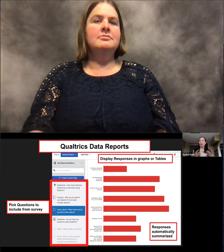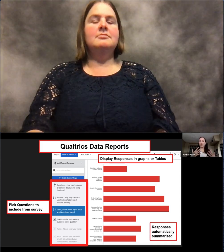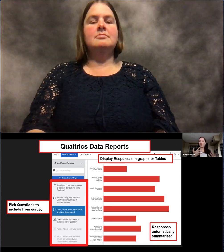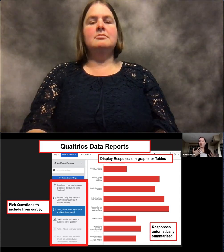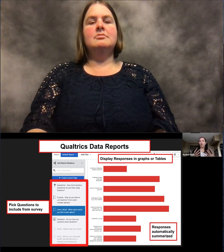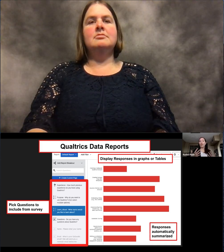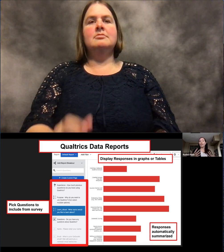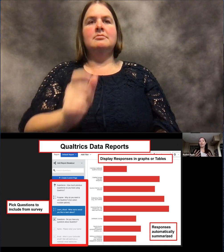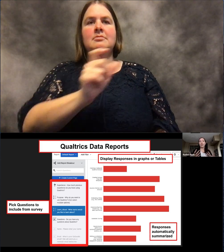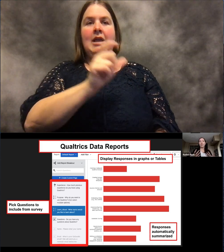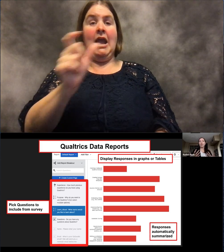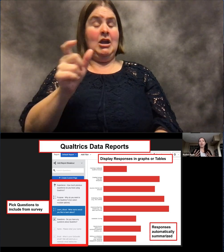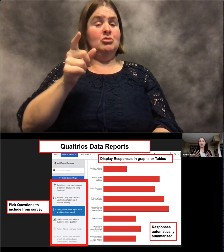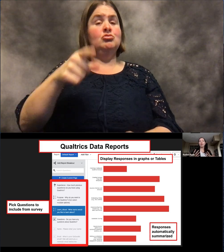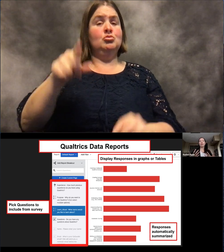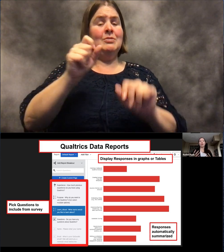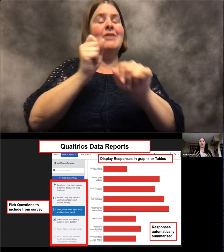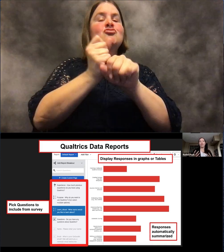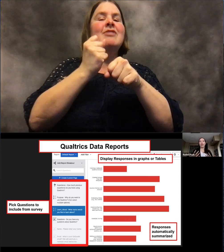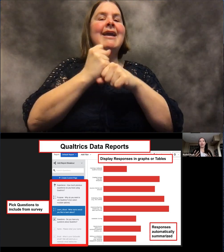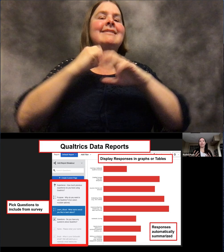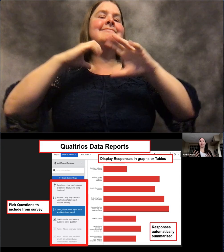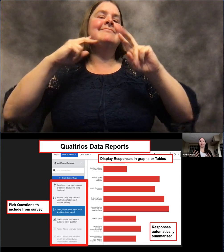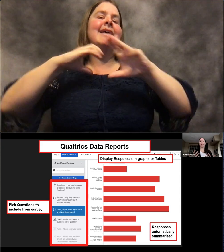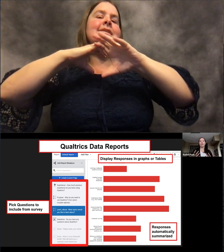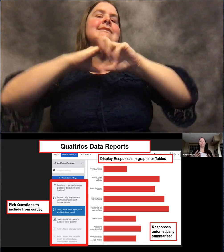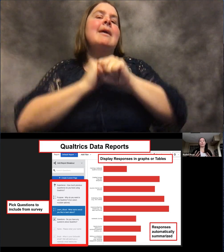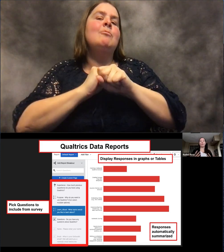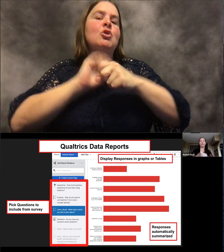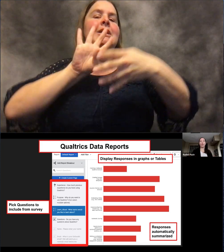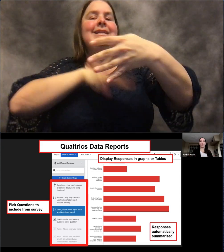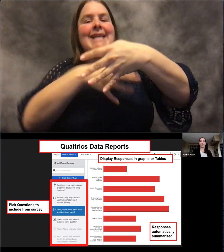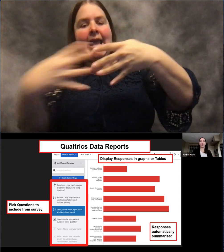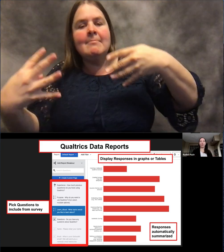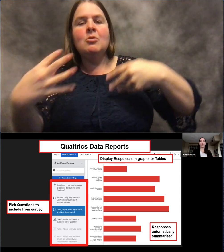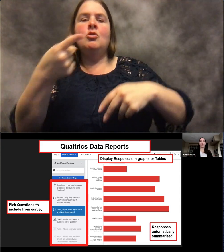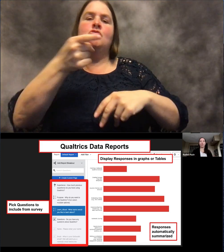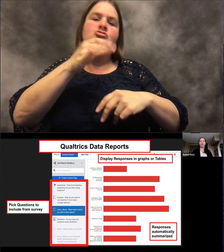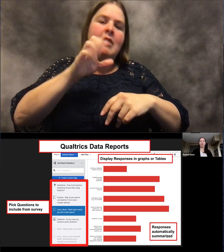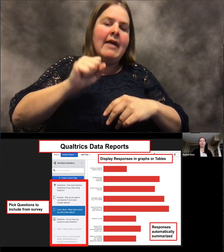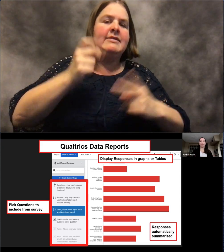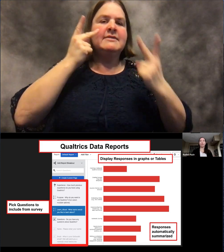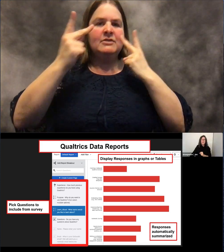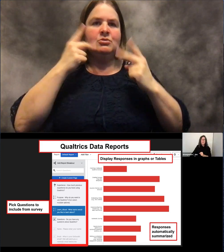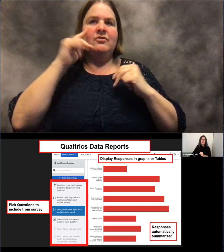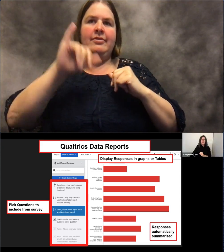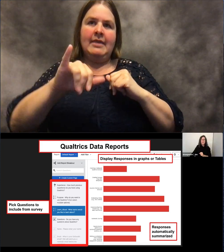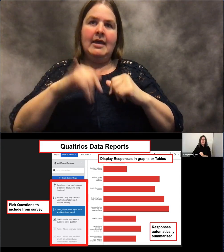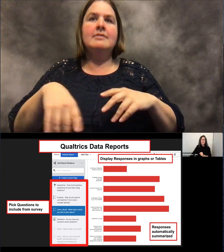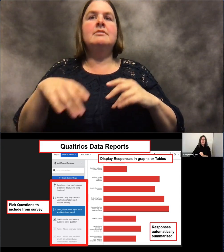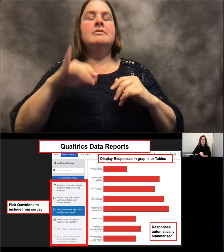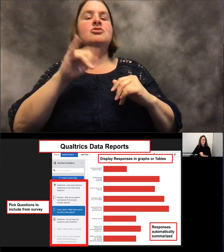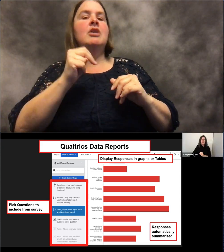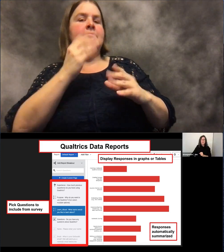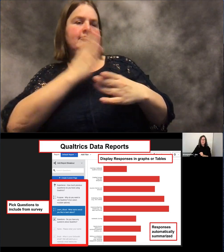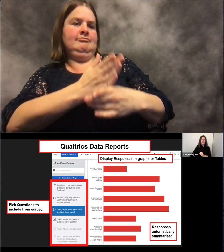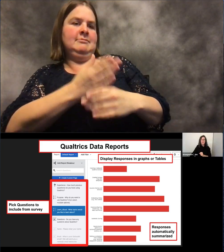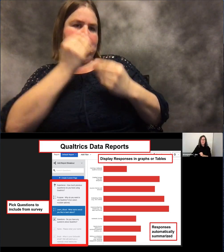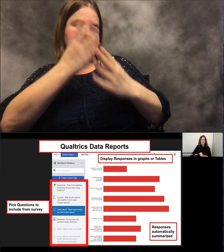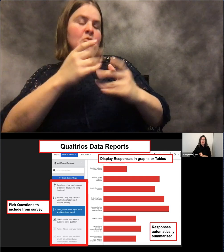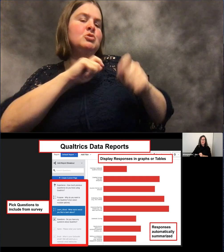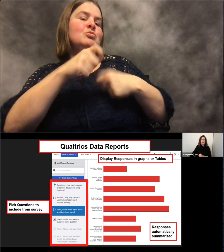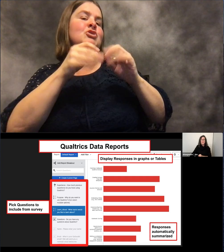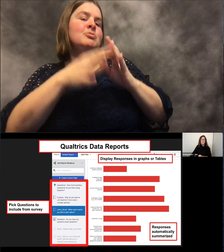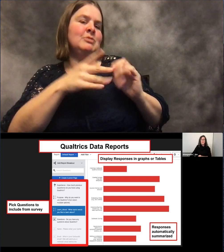And you can create these summary tables or graphics for specific questions. Okay, we're going to switch interpreters. I'm going to pin